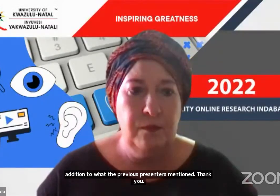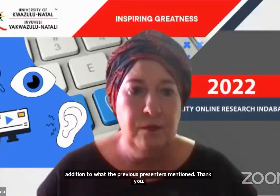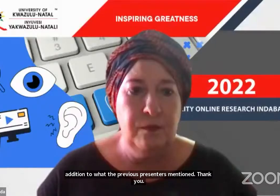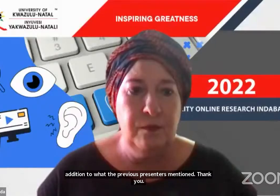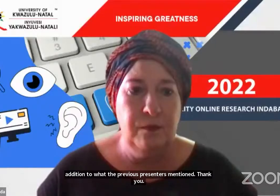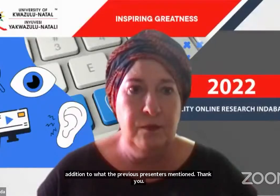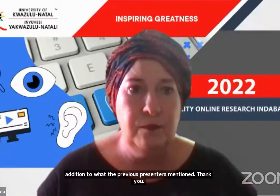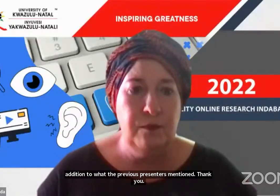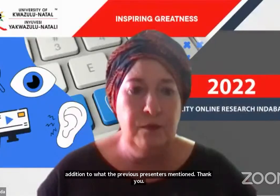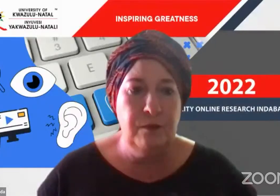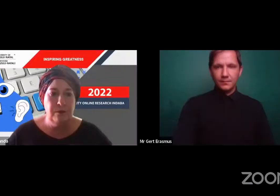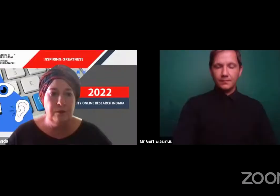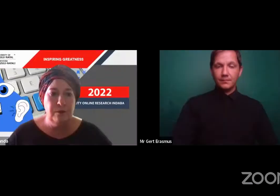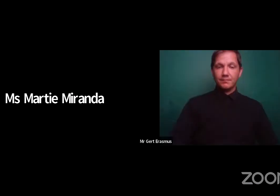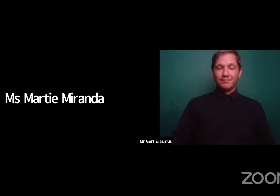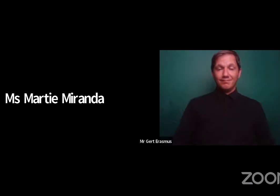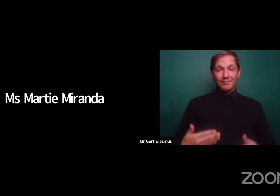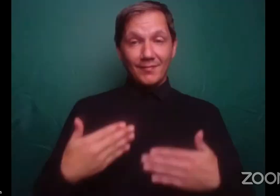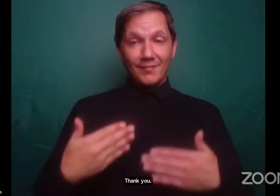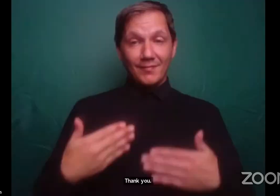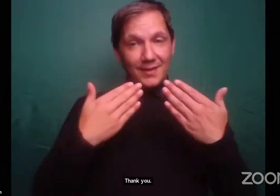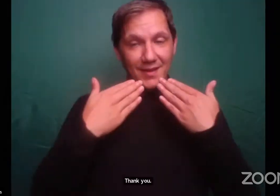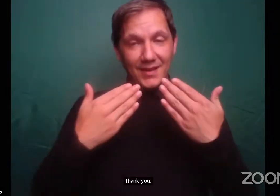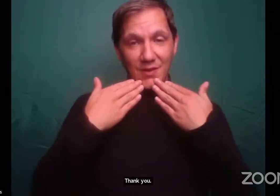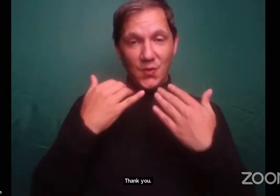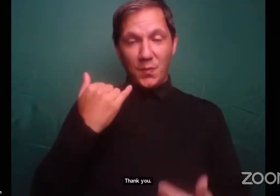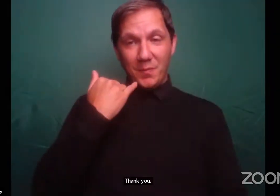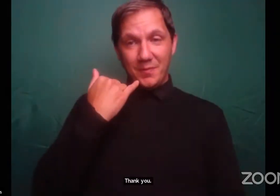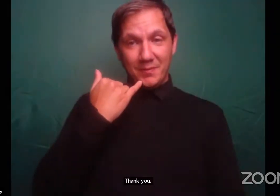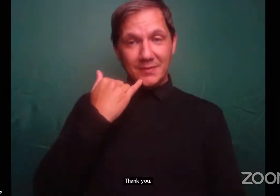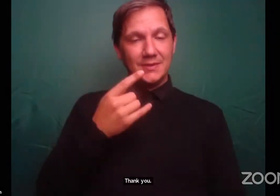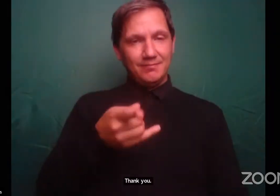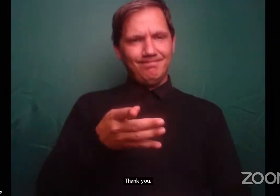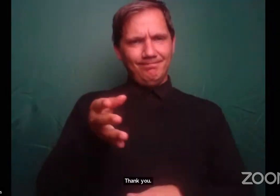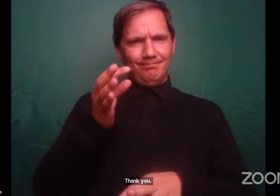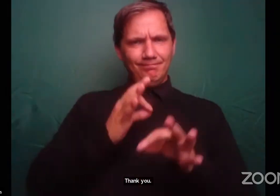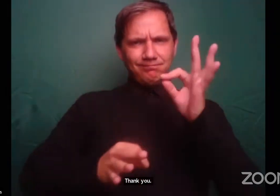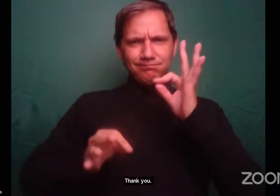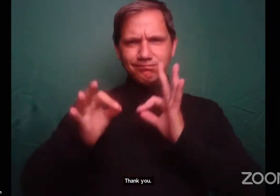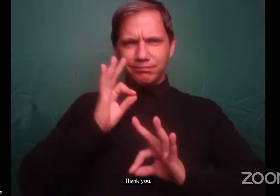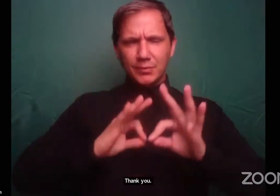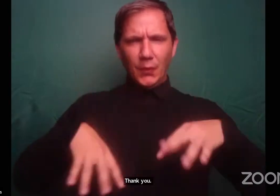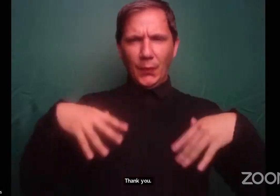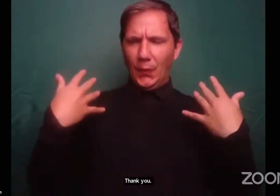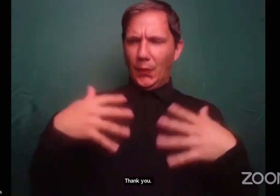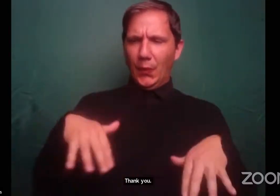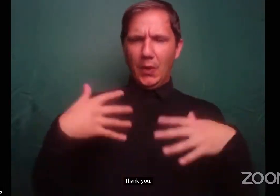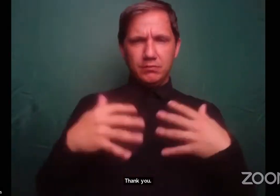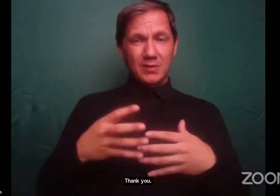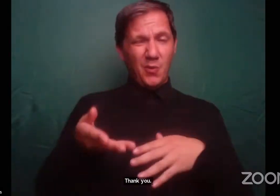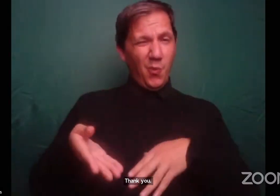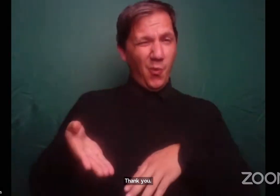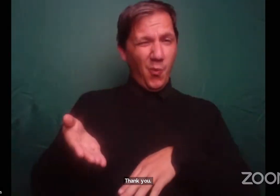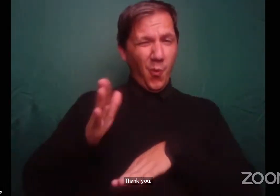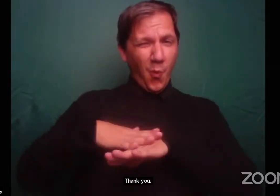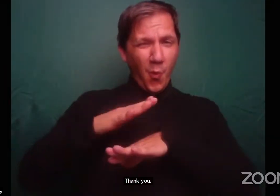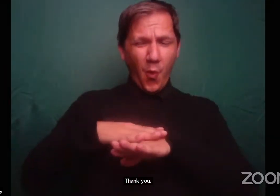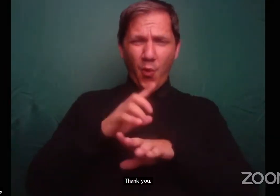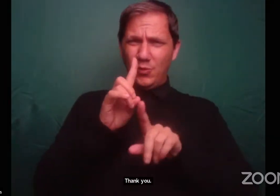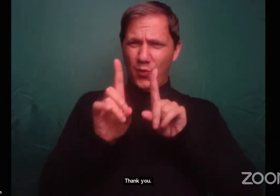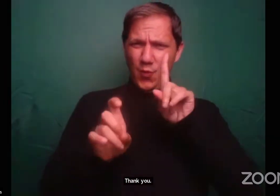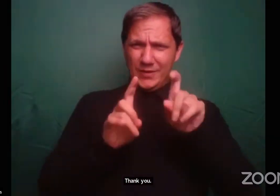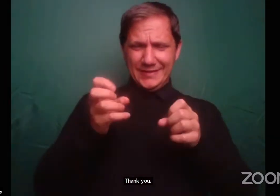Thank you, Marcie. So Marcie, you've left us with more questions to answer, and